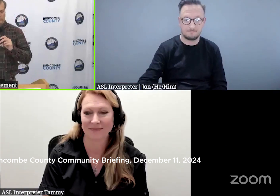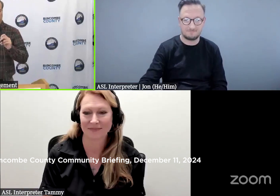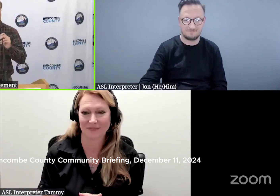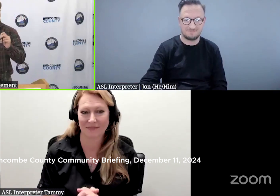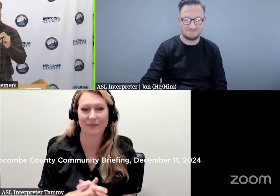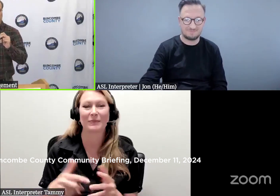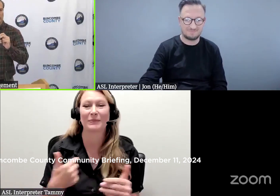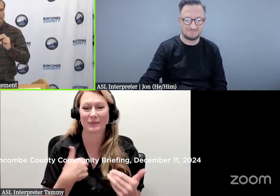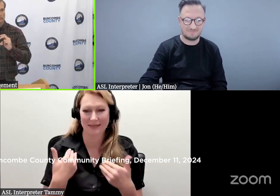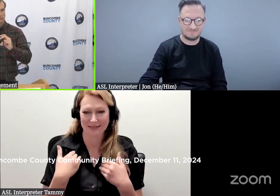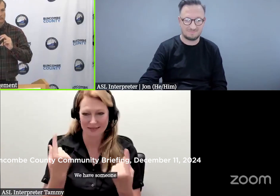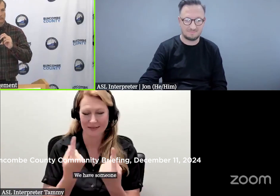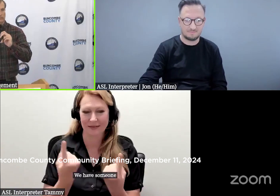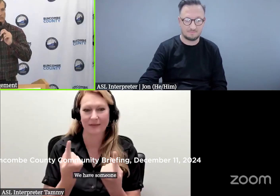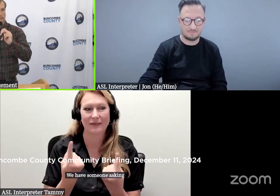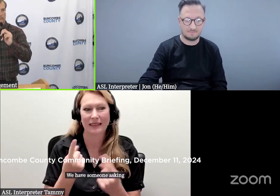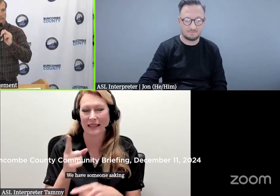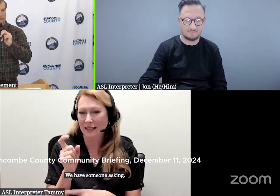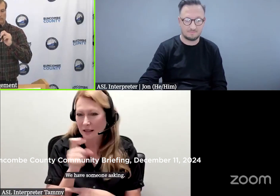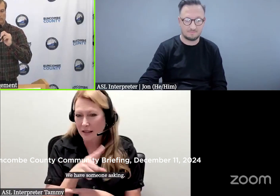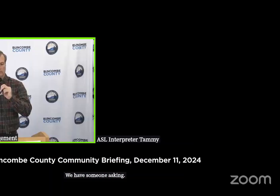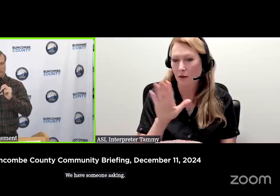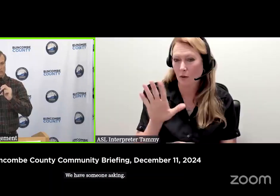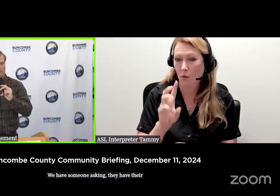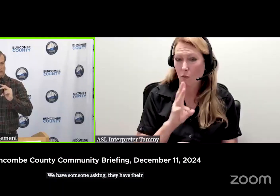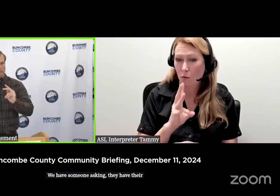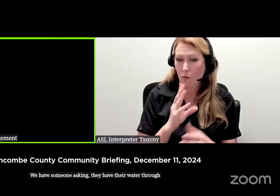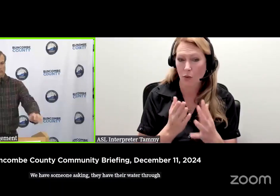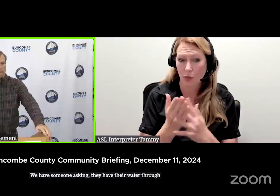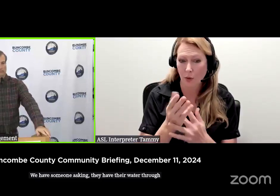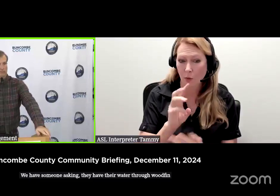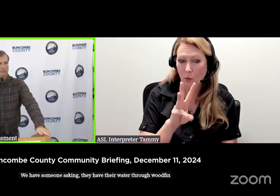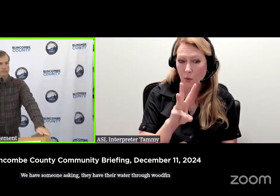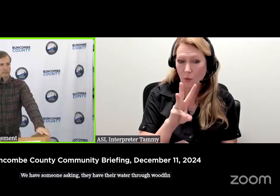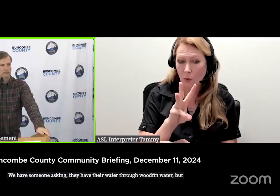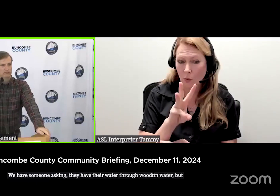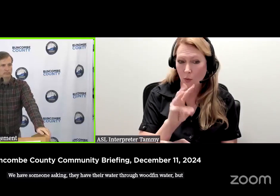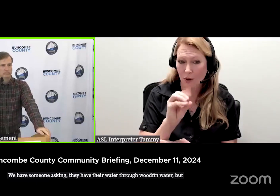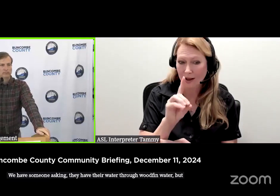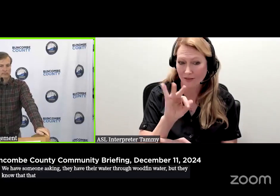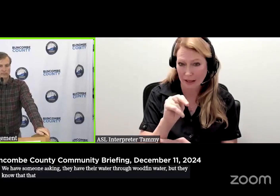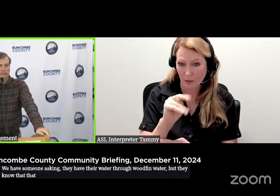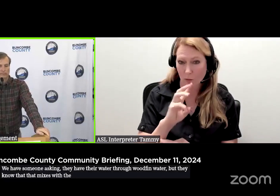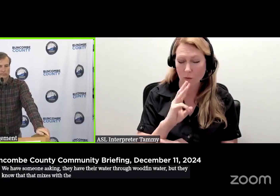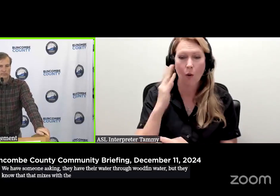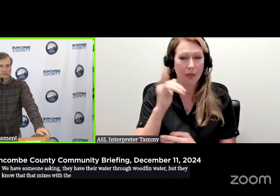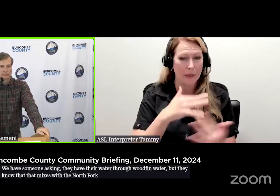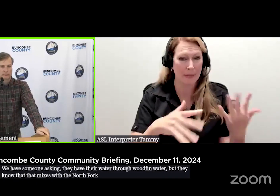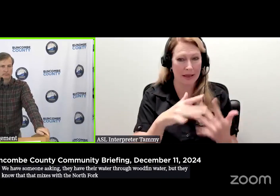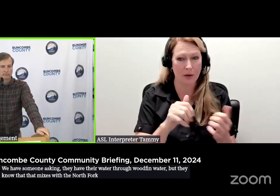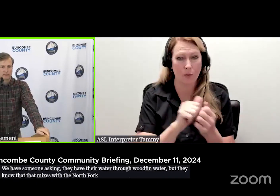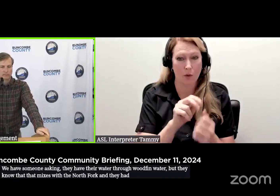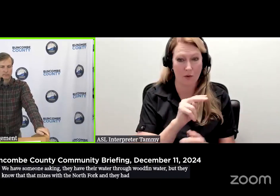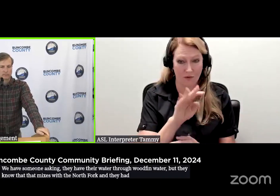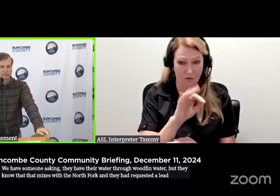We have someone asking, they have their water through Woodfin Water, but they know that mixes with the North Fork, and they had requested a lead test